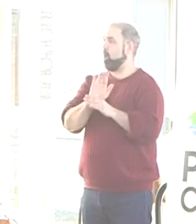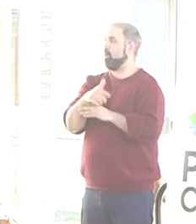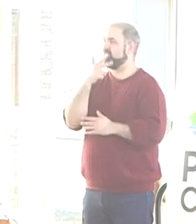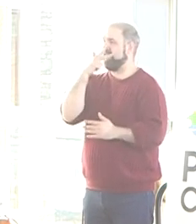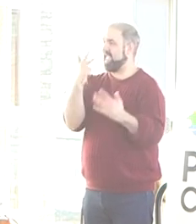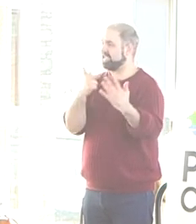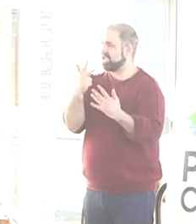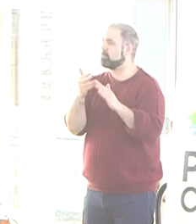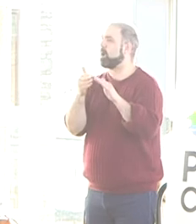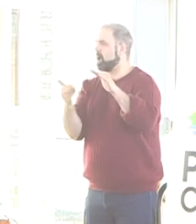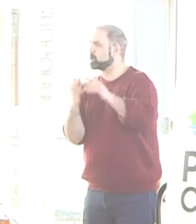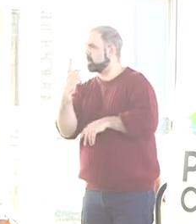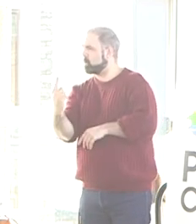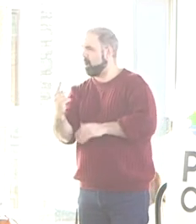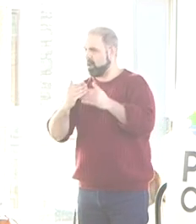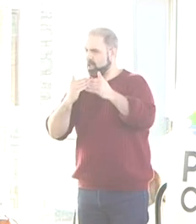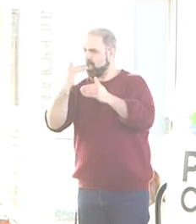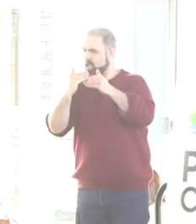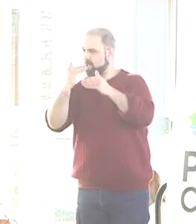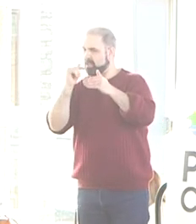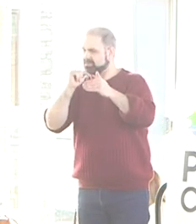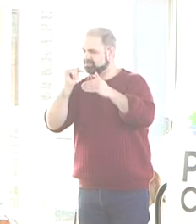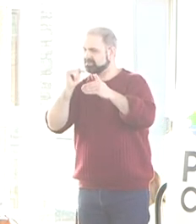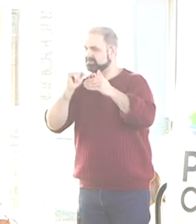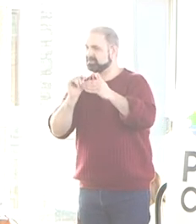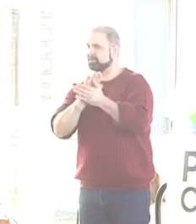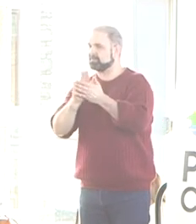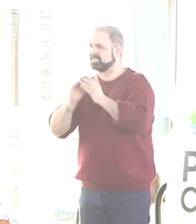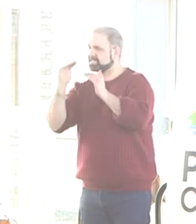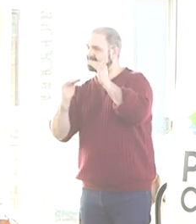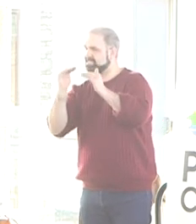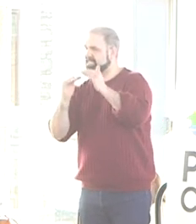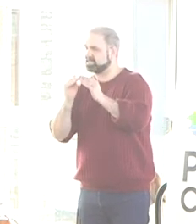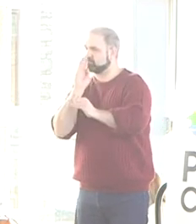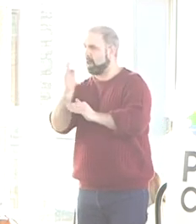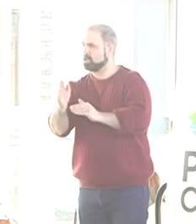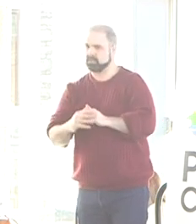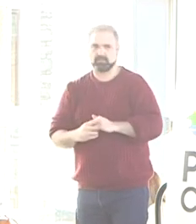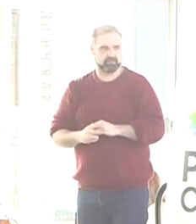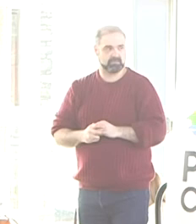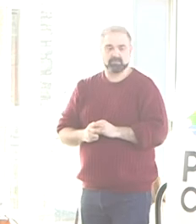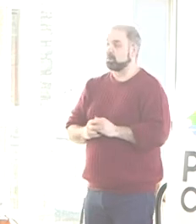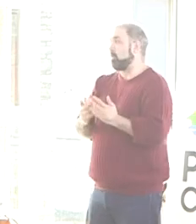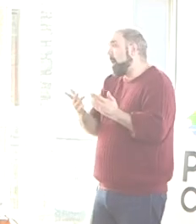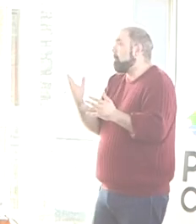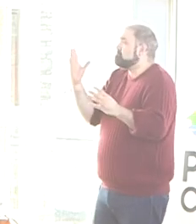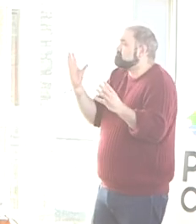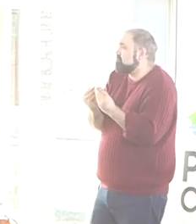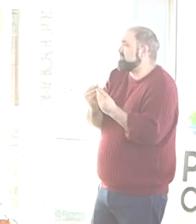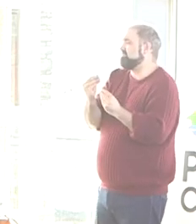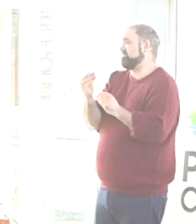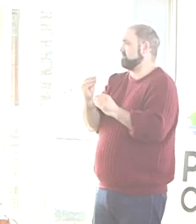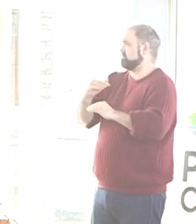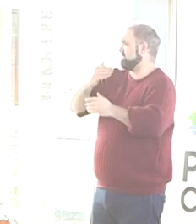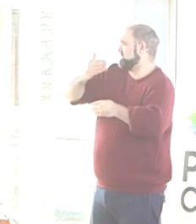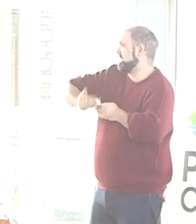under 21, so that it was a much less problematic case. And we had that brief incremental stage where the age of consent was 18. That's what